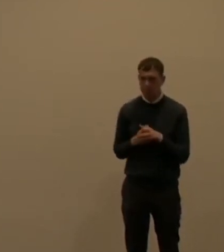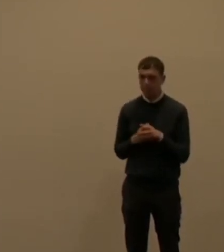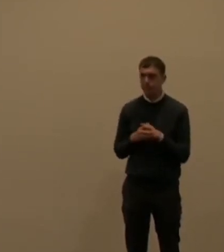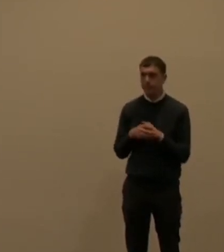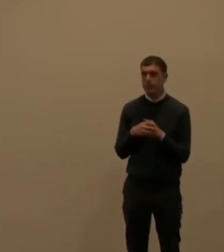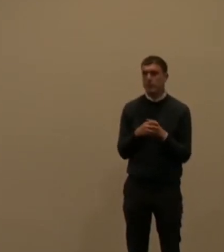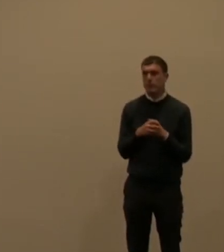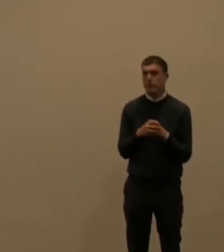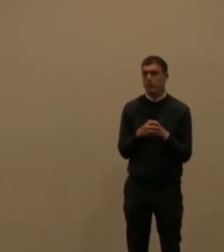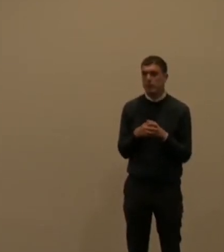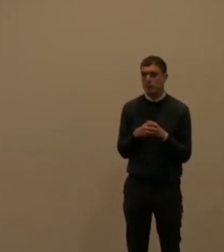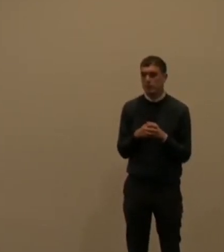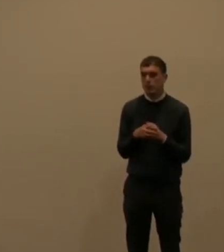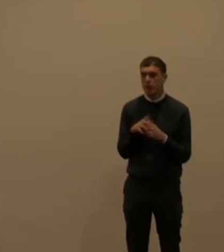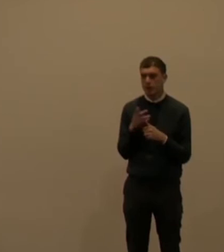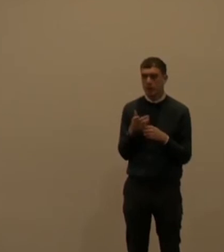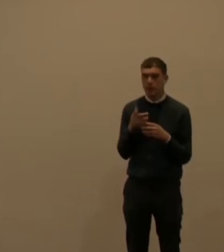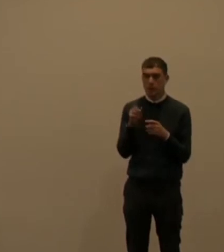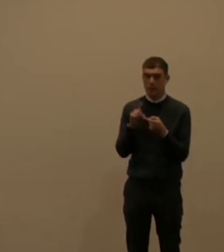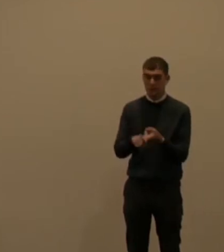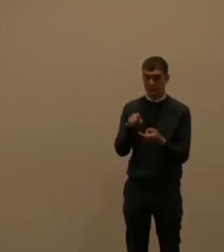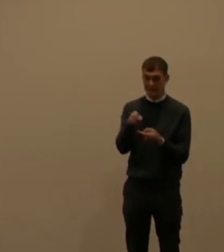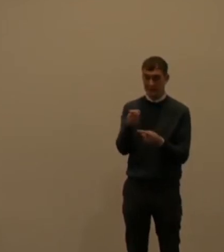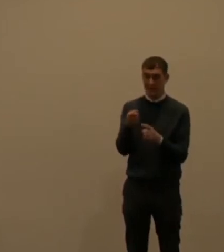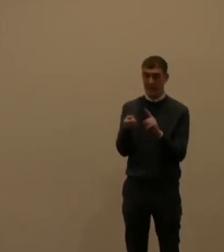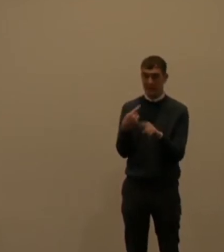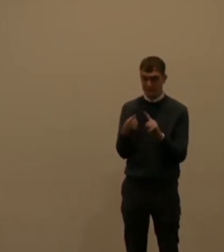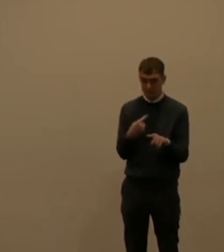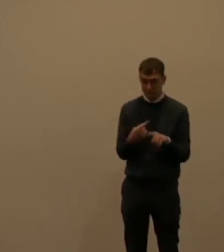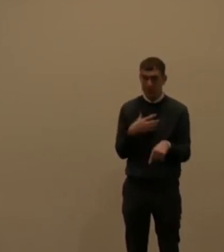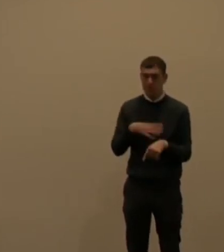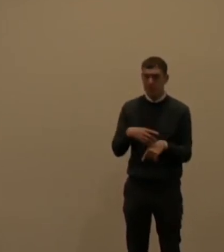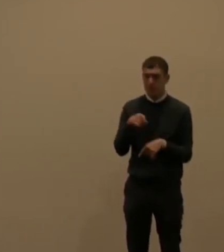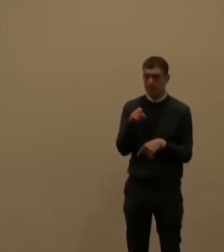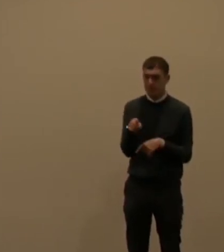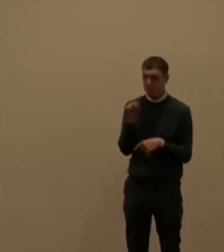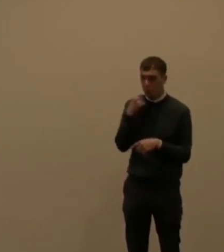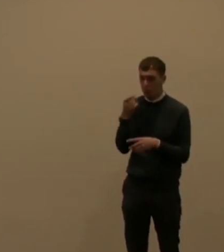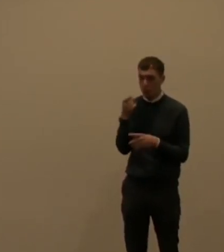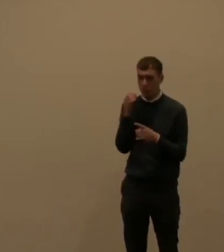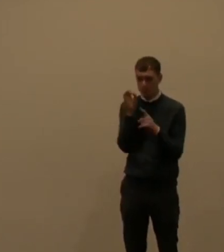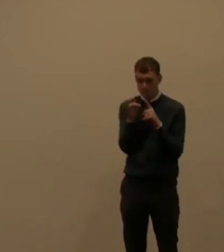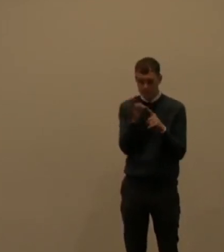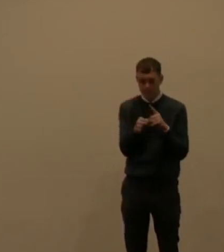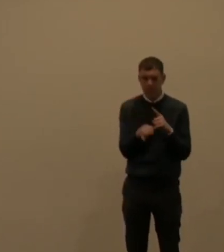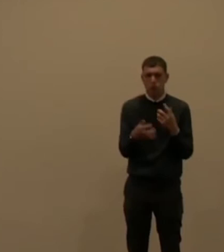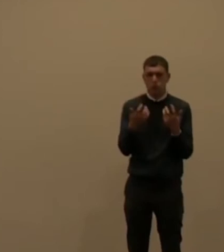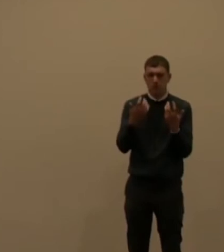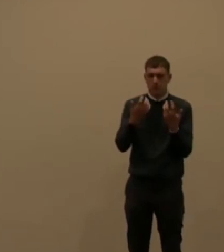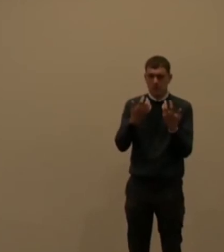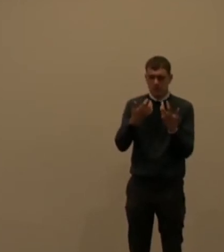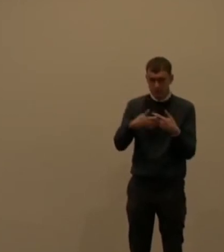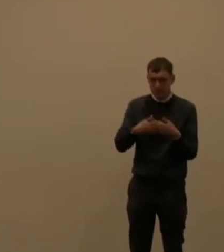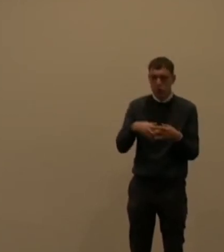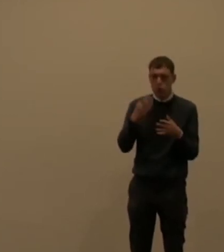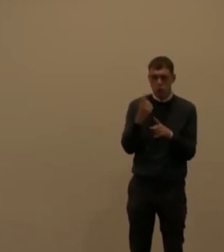that you give in that survey, the Fast Track team will then also suggest specific tech talks, specific other workshops